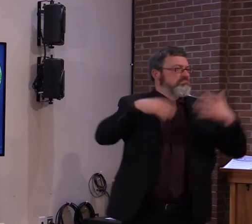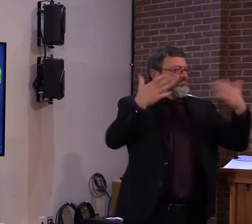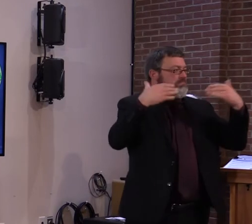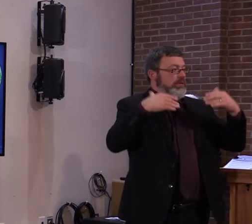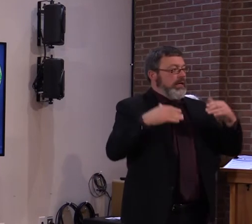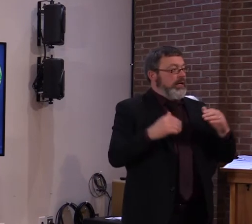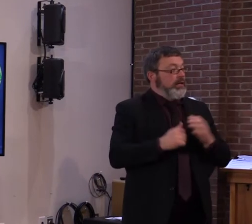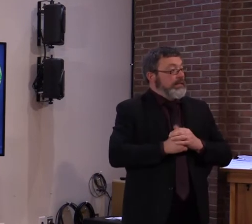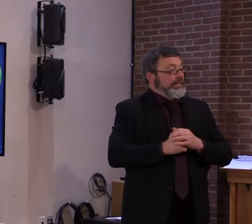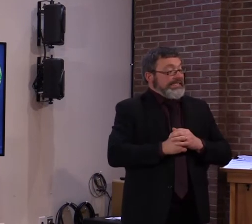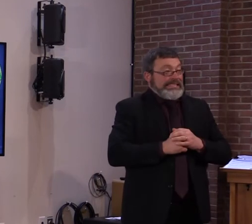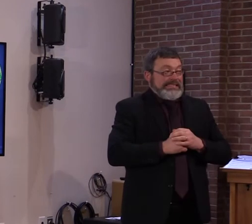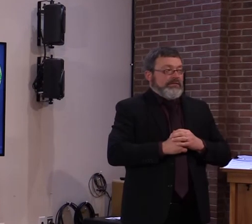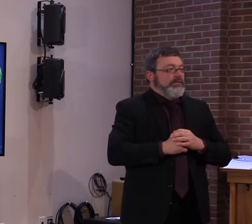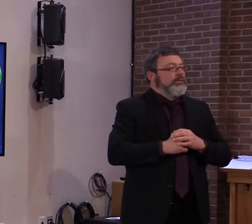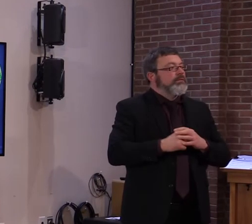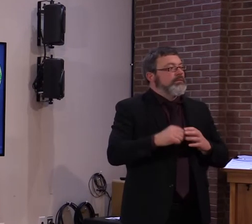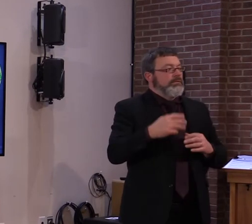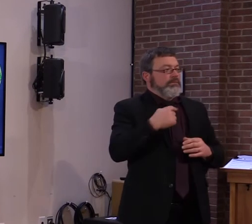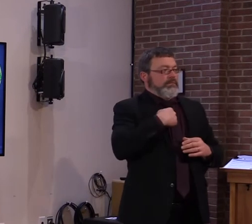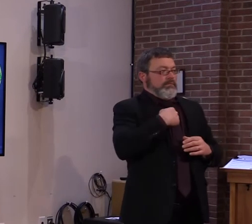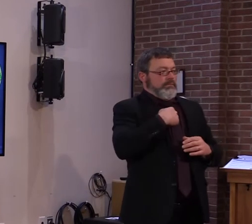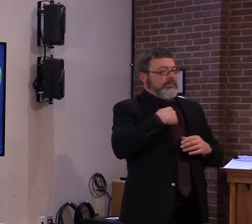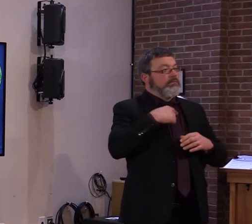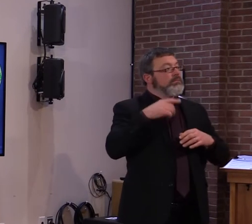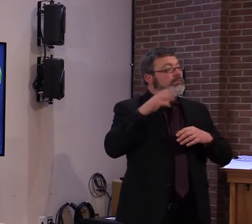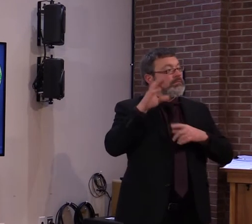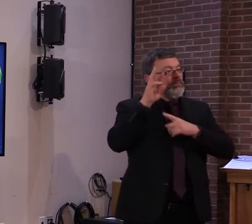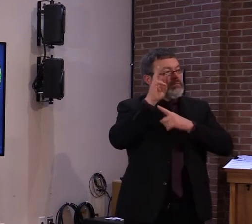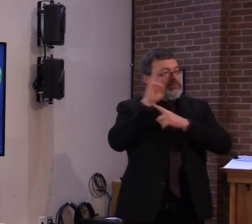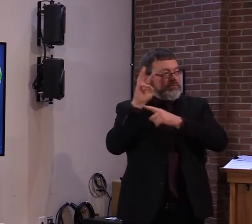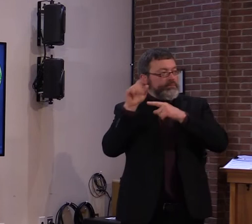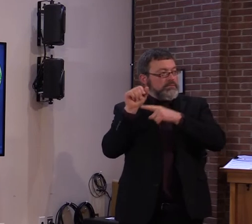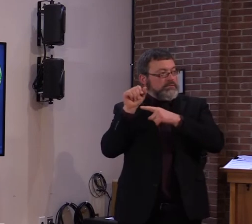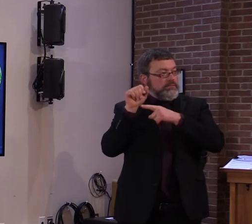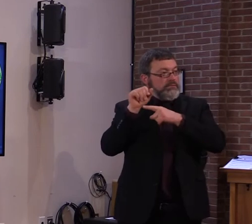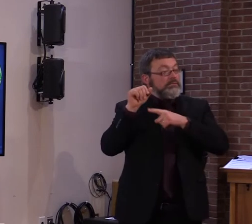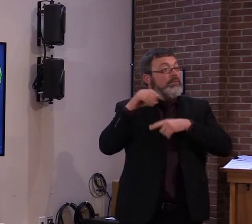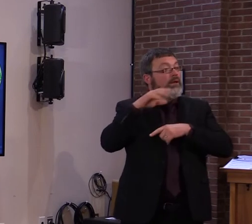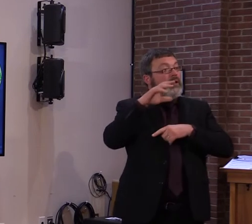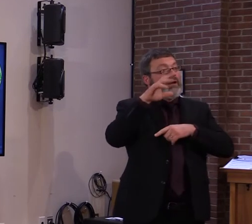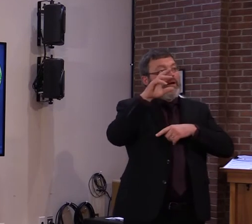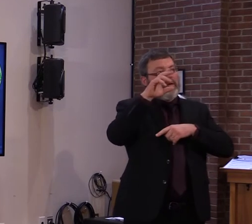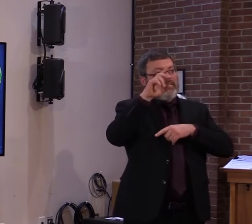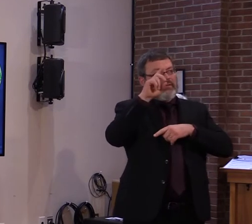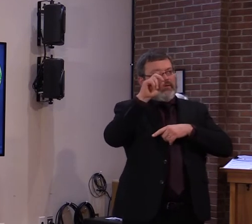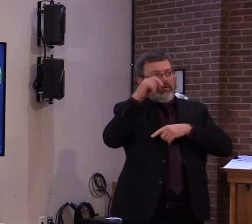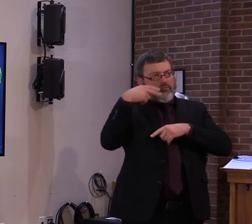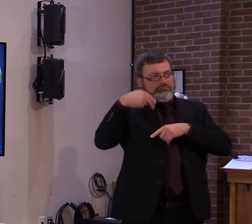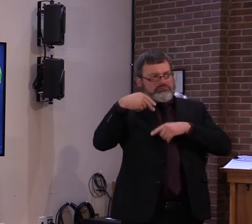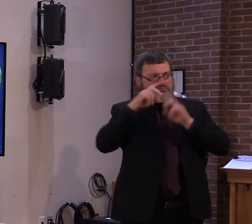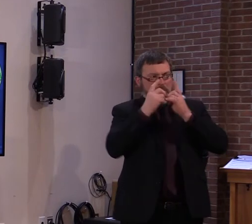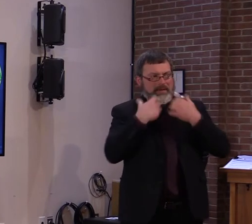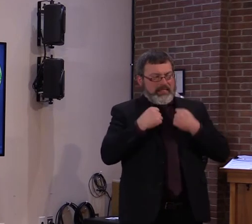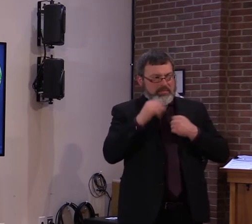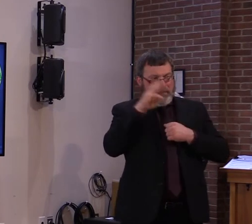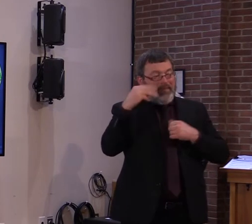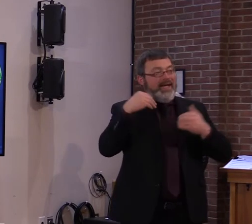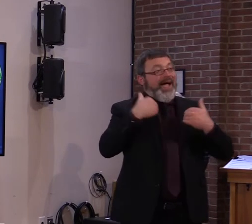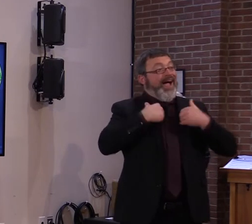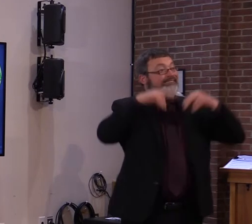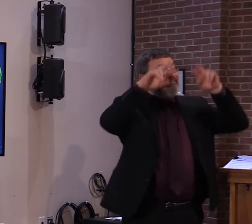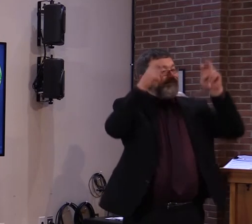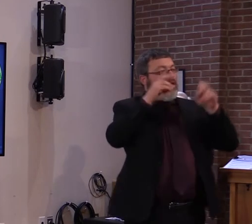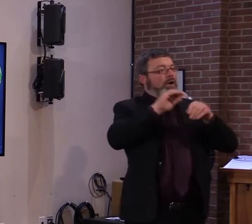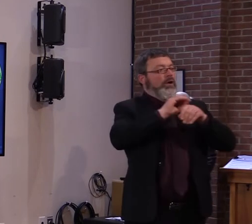Tips to help you navigate these situations. But if you're in one of these situations, know that you can tell others what you need to